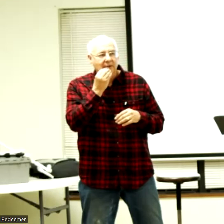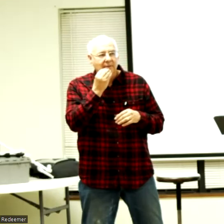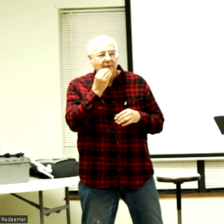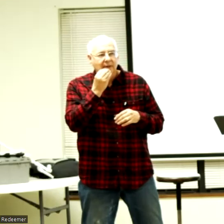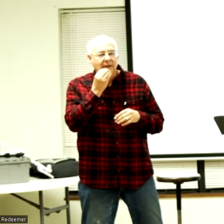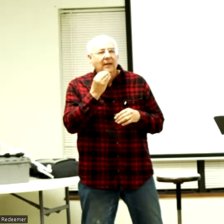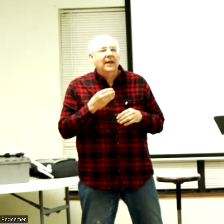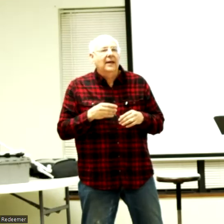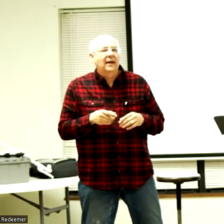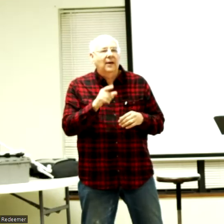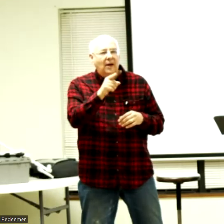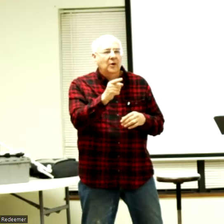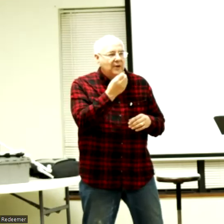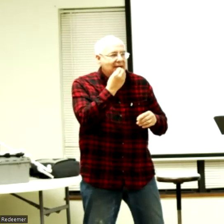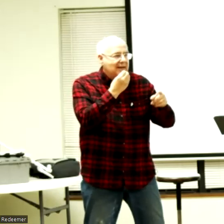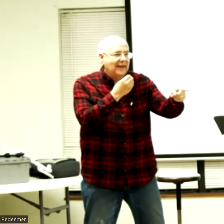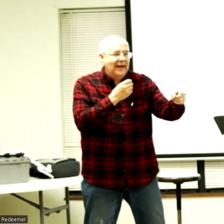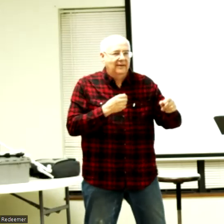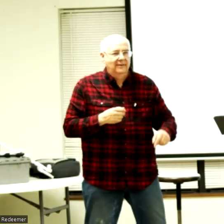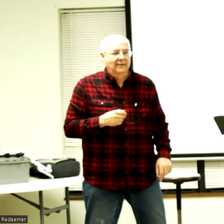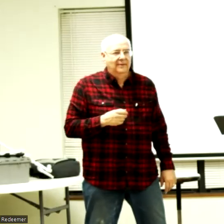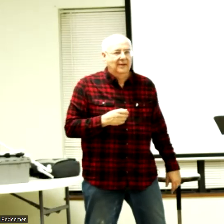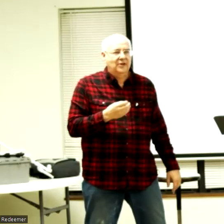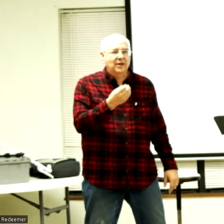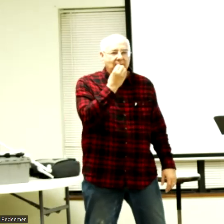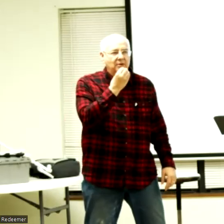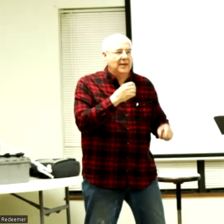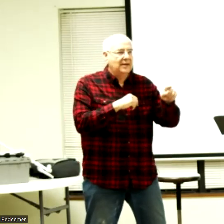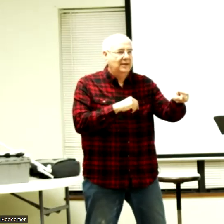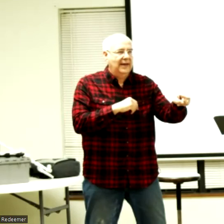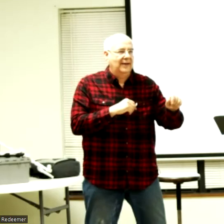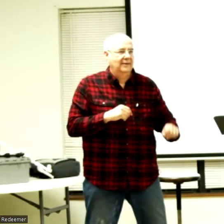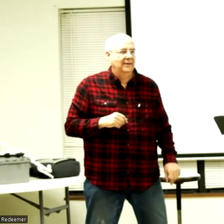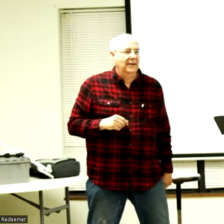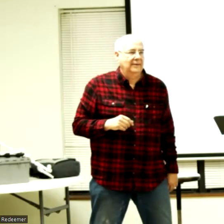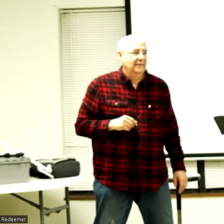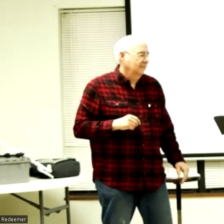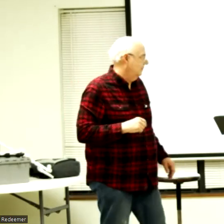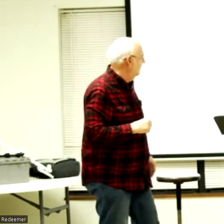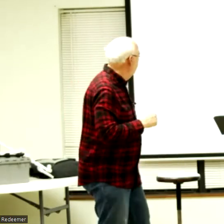motion. And I want you to eat that. A single motion, eat that. Okay.